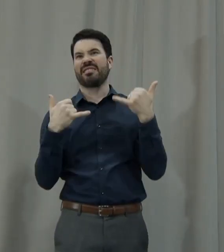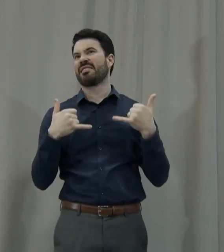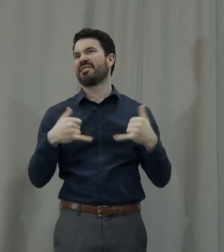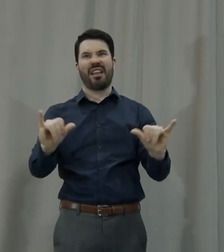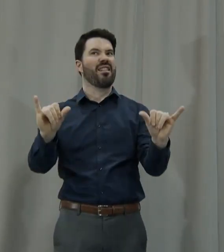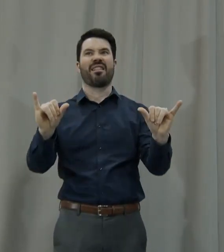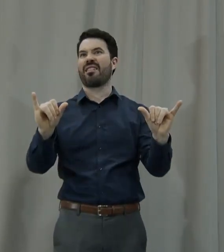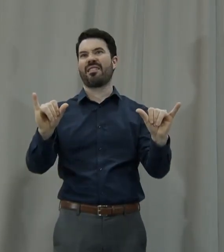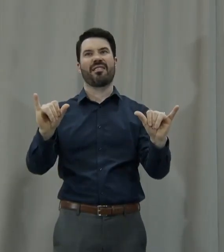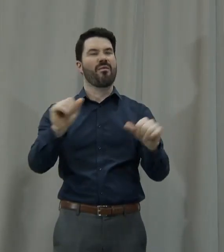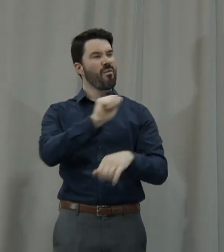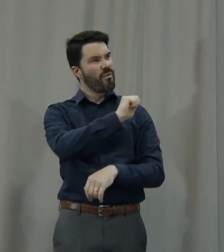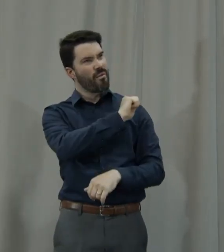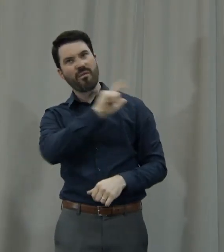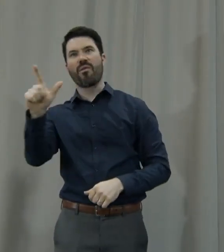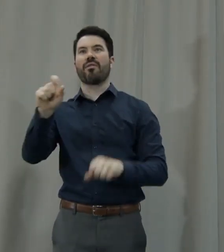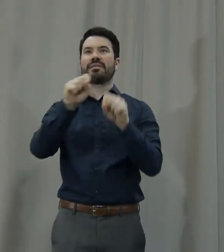them.